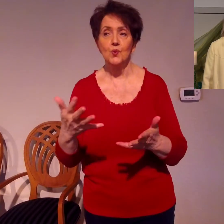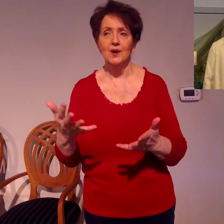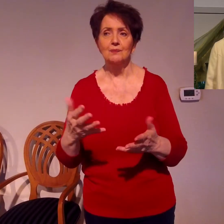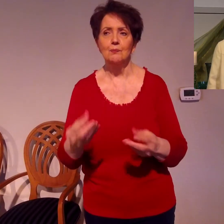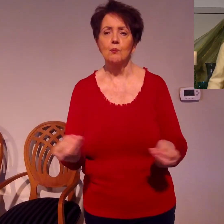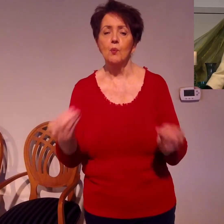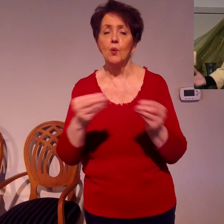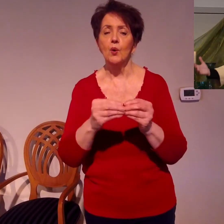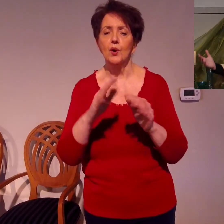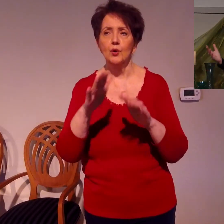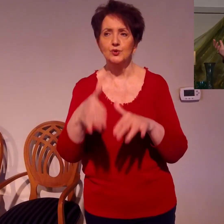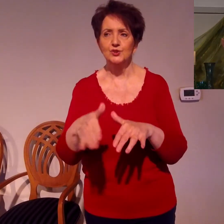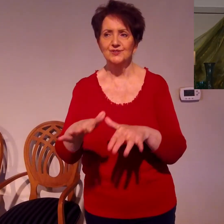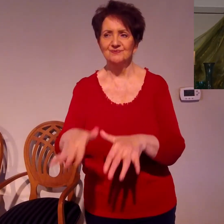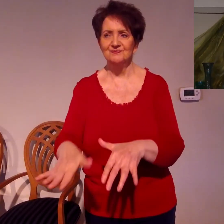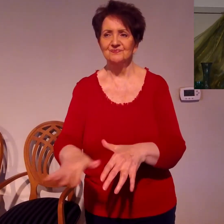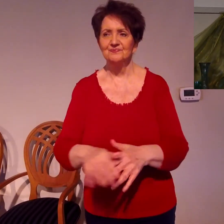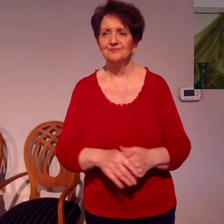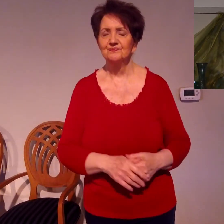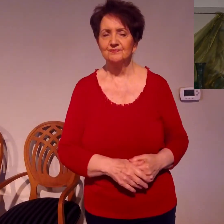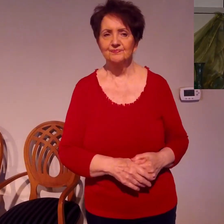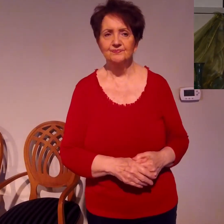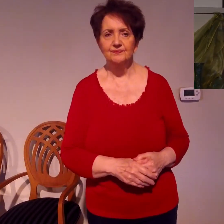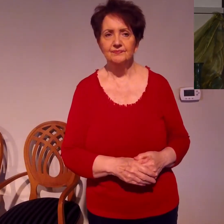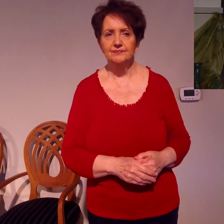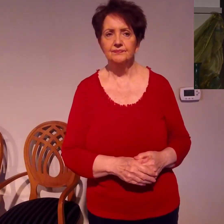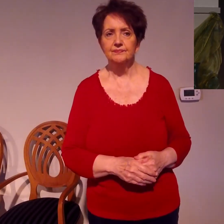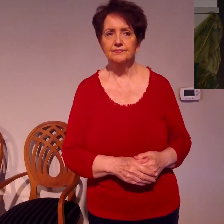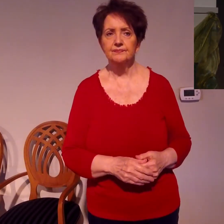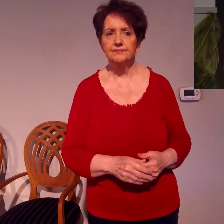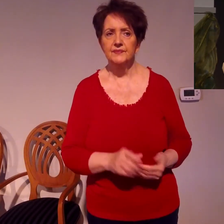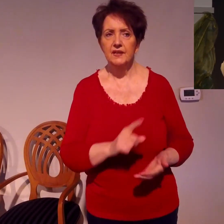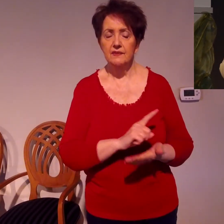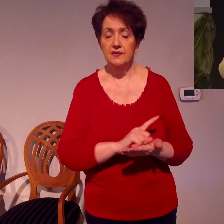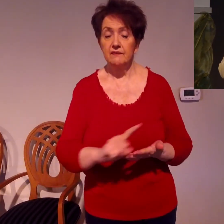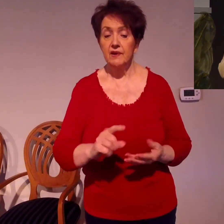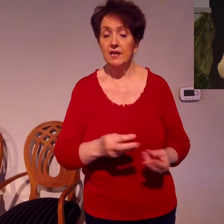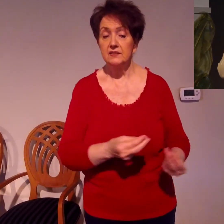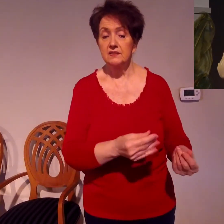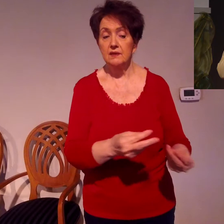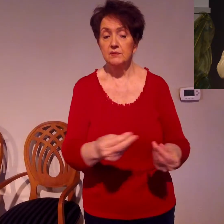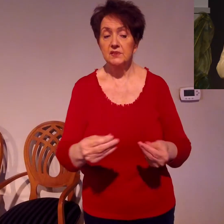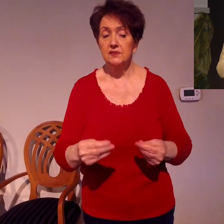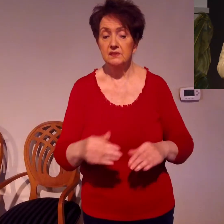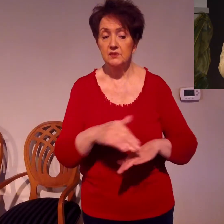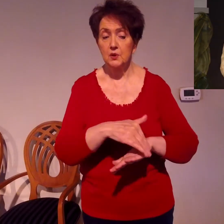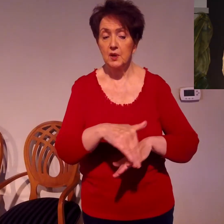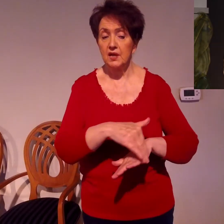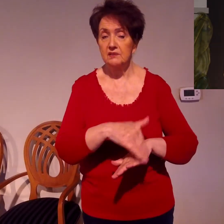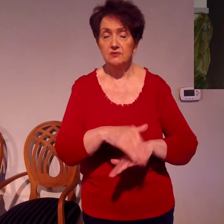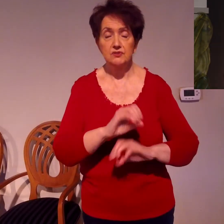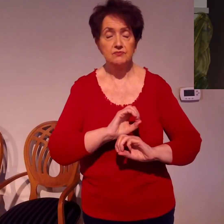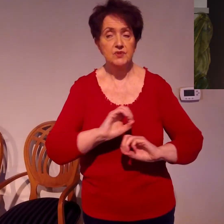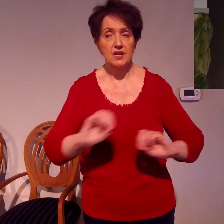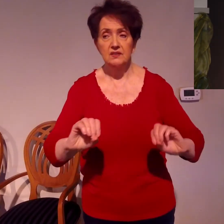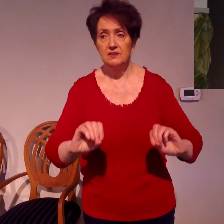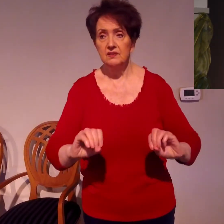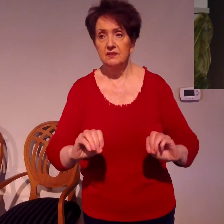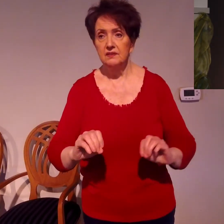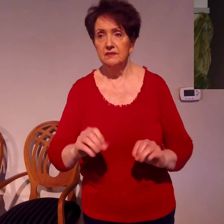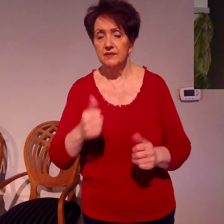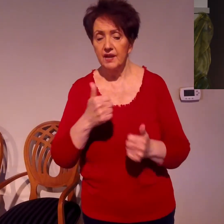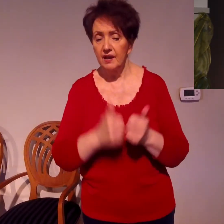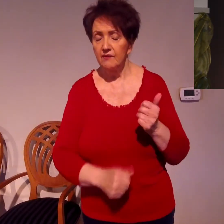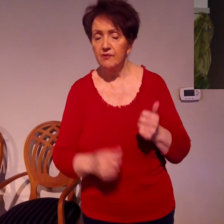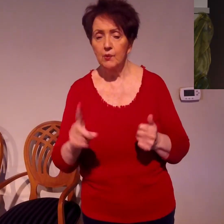More ocean. This divine oceanic substance that has no edge to it. That everywhere I